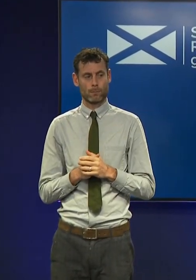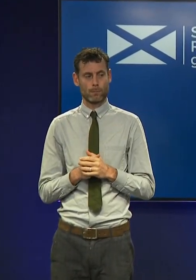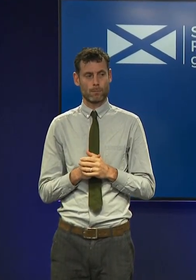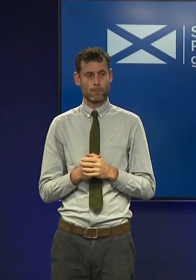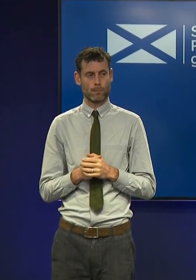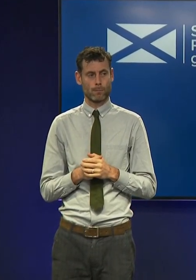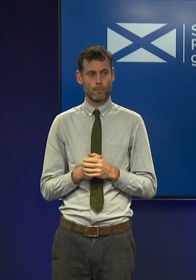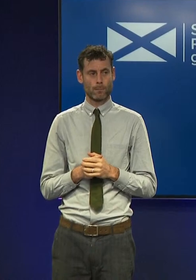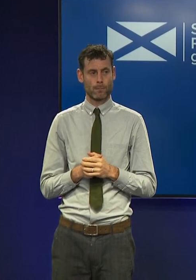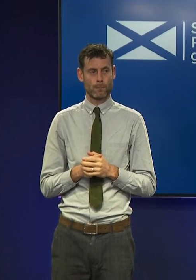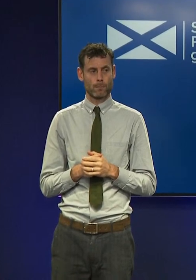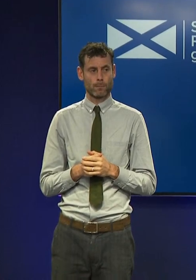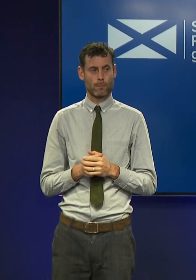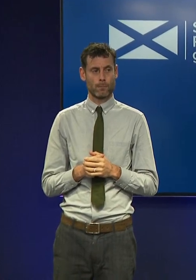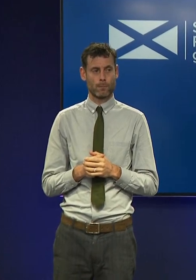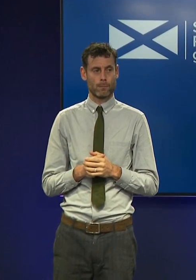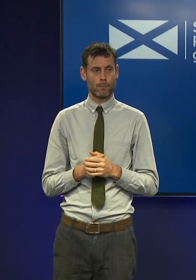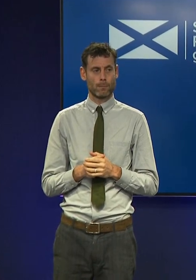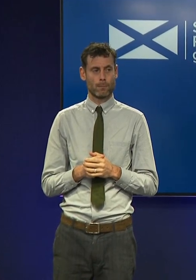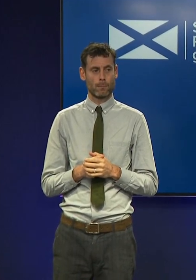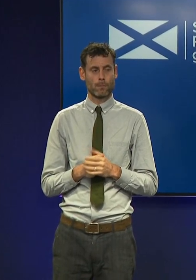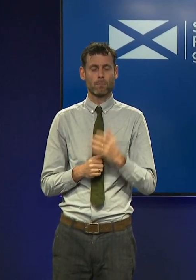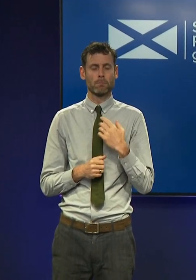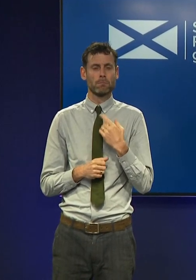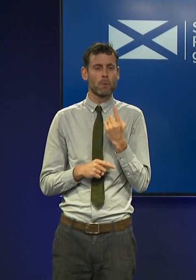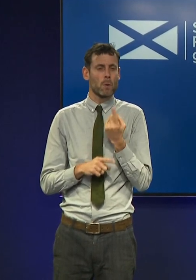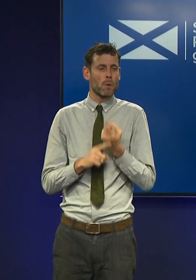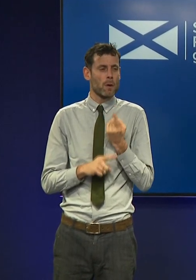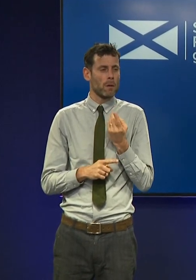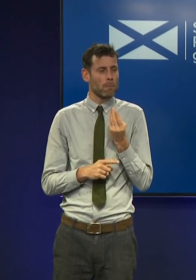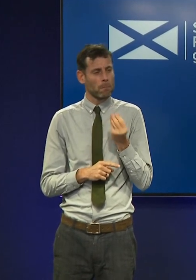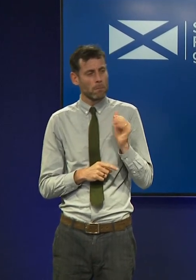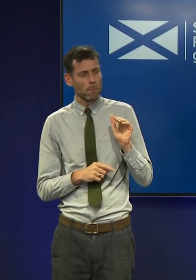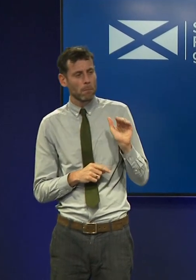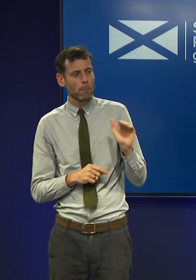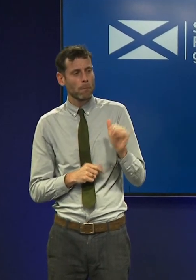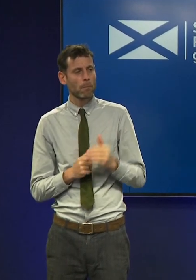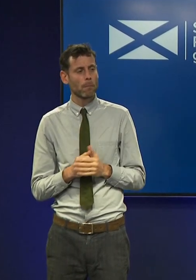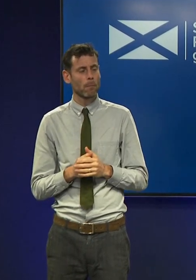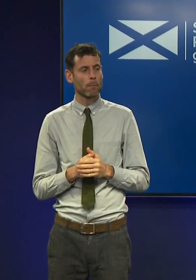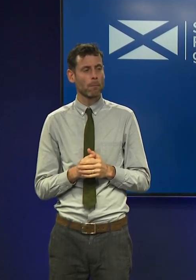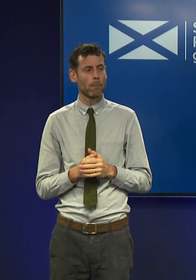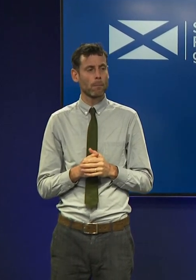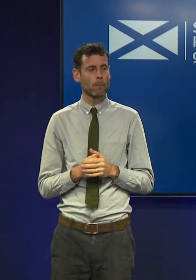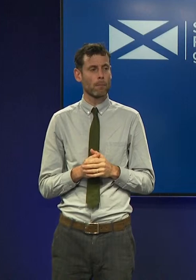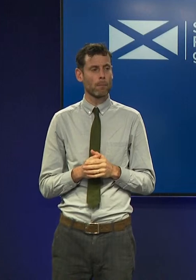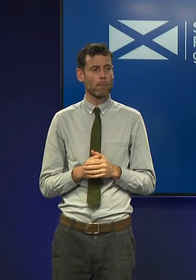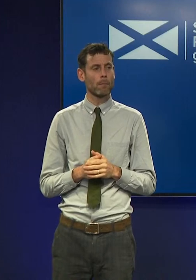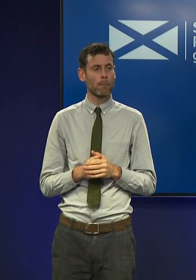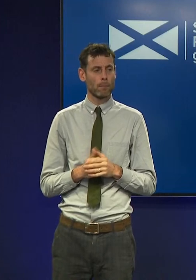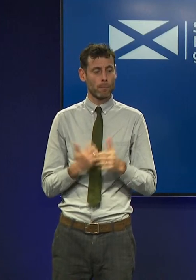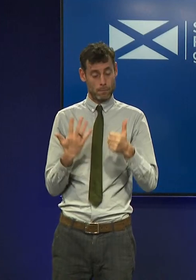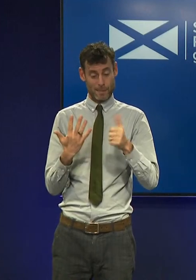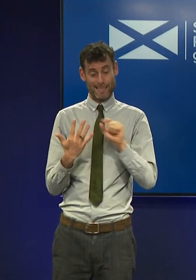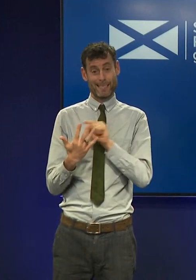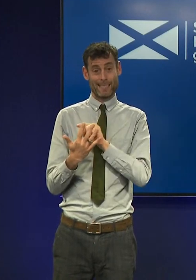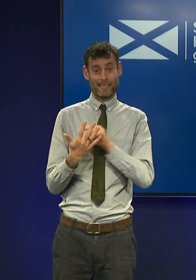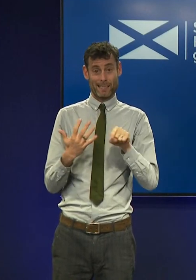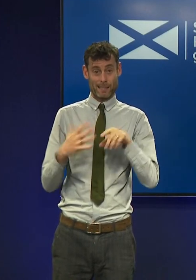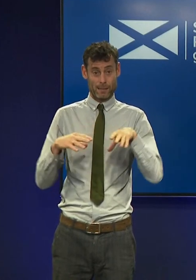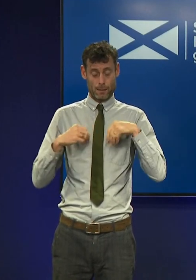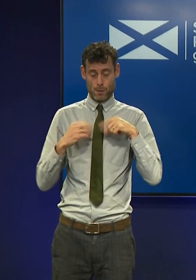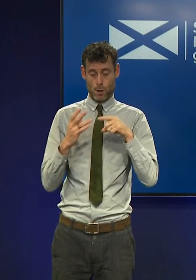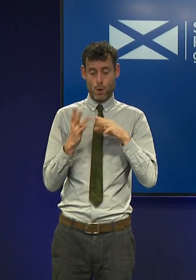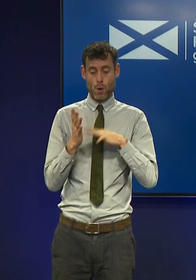Good morning, First Minister. Just a couple of brief things. Can you tell us how many of the 6 people with this new strain have been